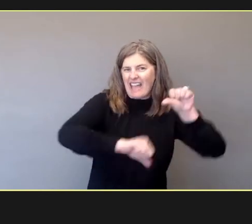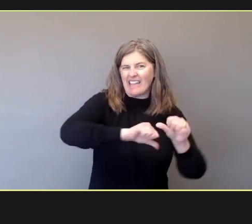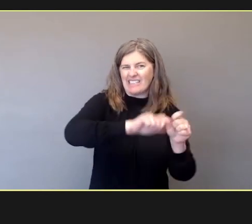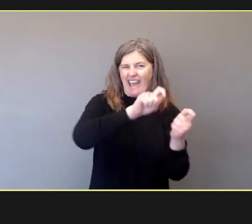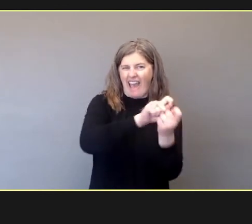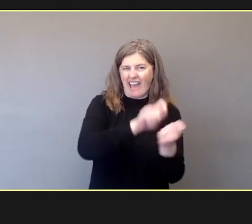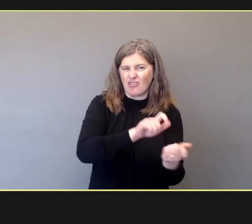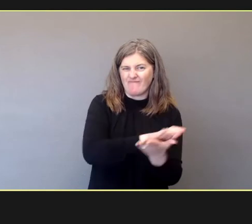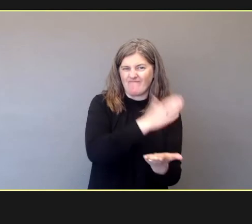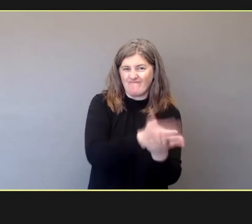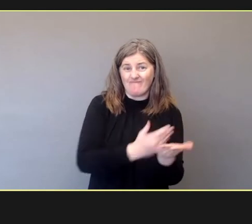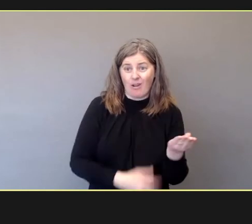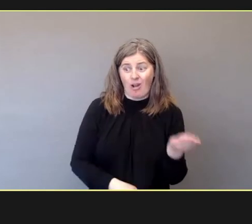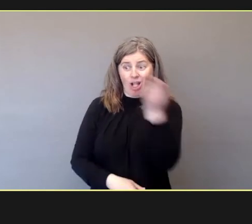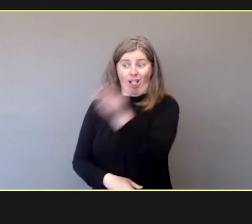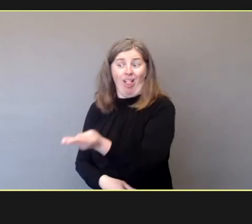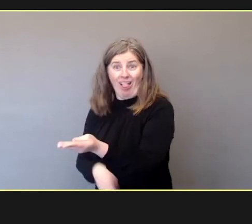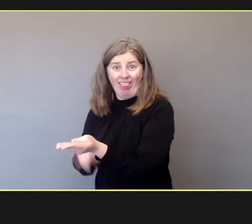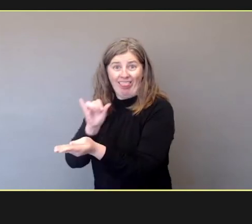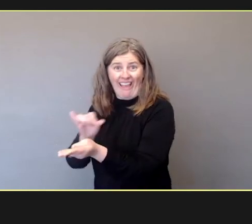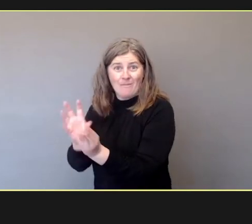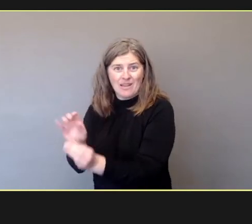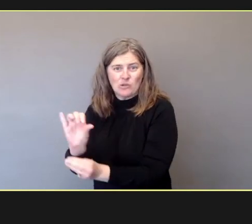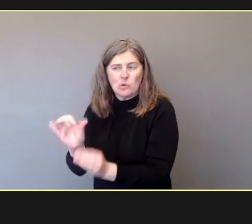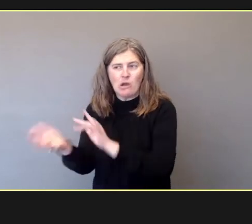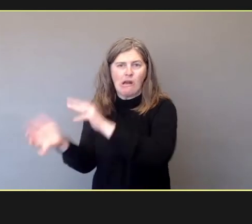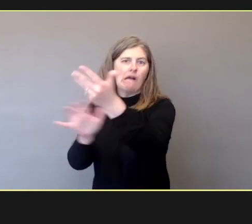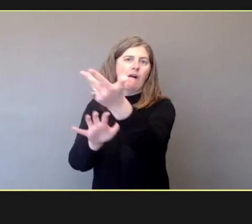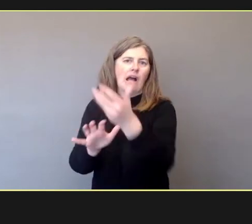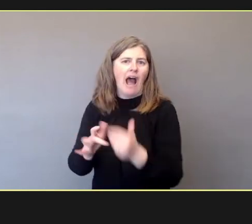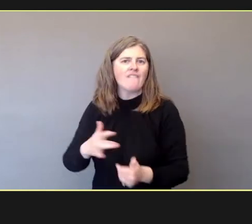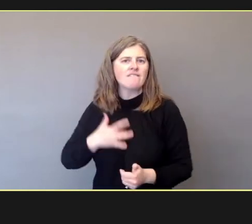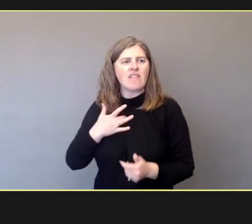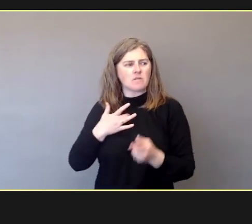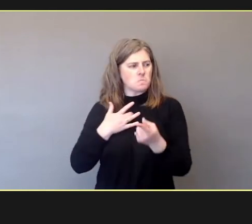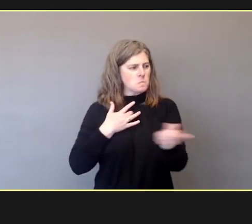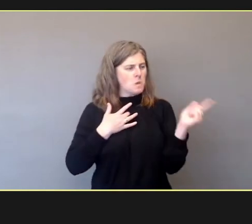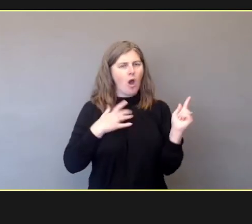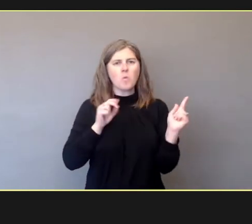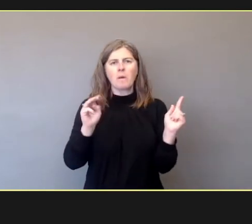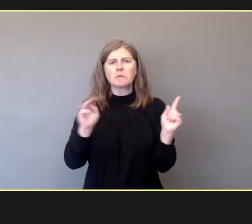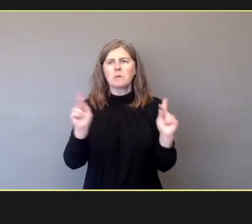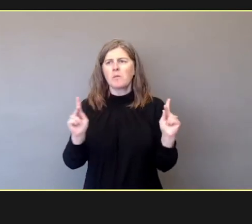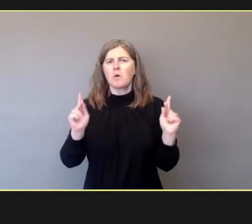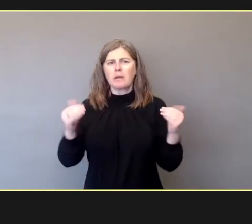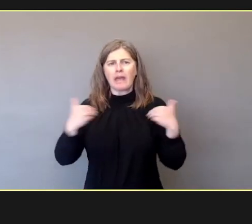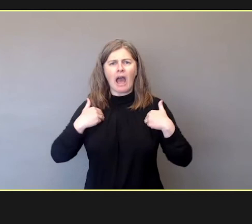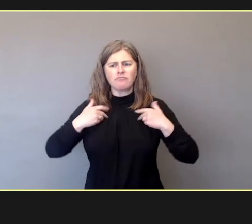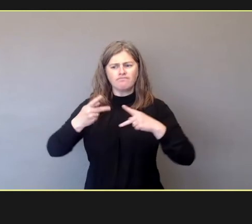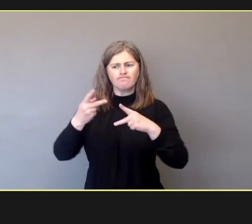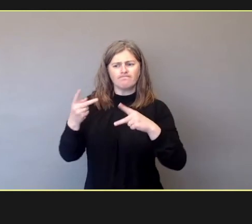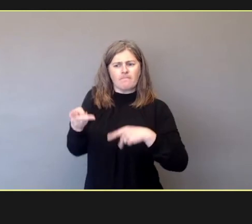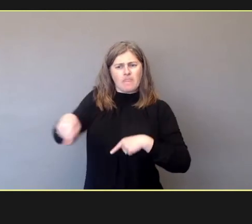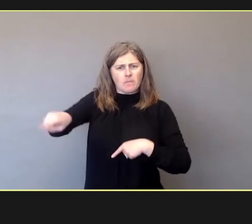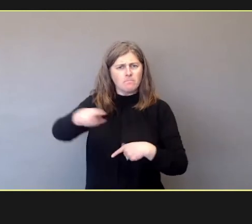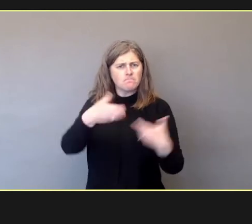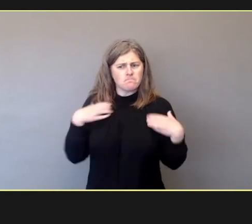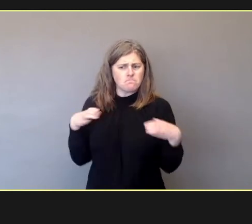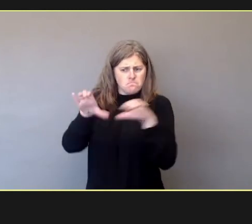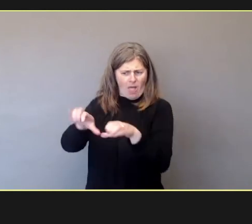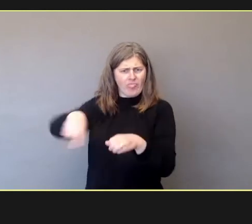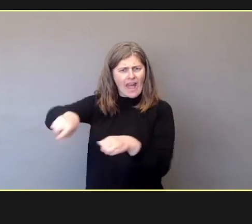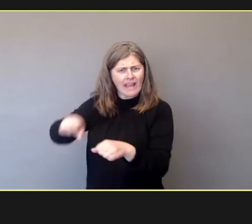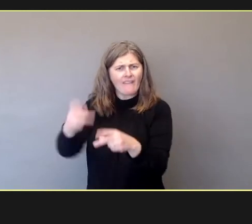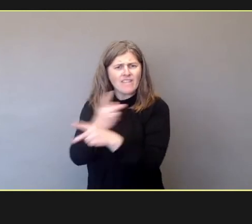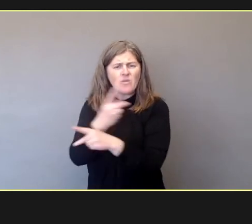information is introduced as well. But I do think the New Mexico people have it within themselves to figure this out. I think it'll